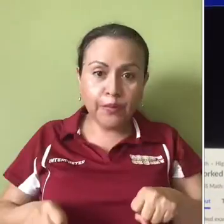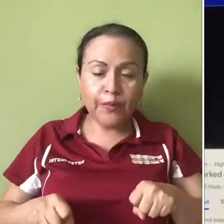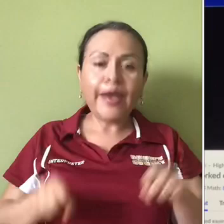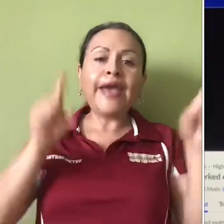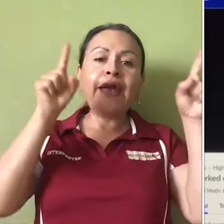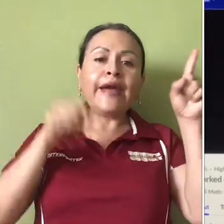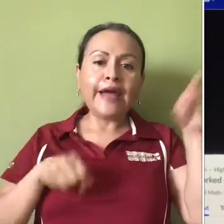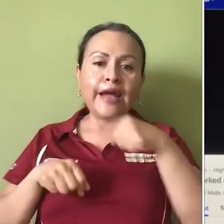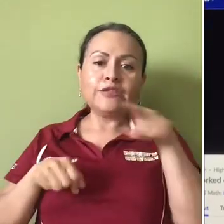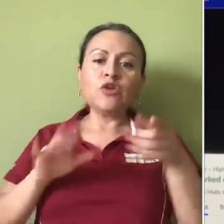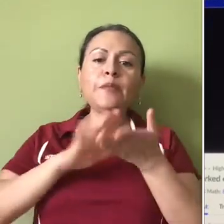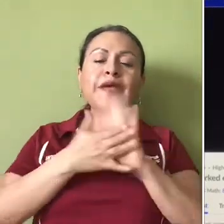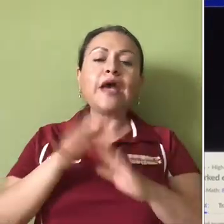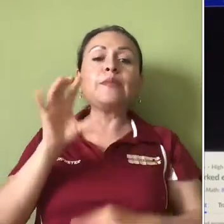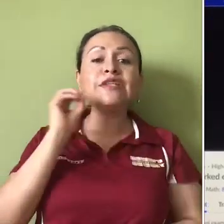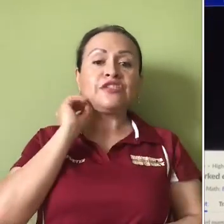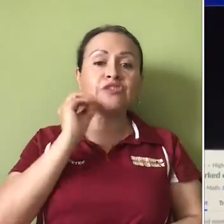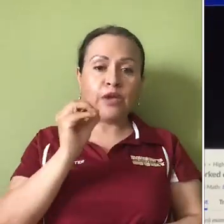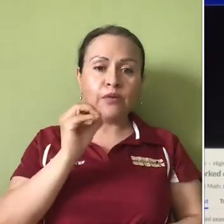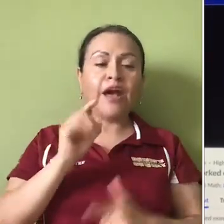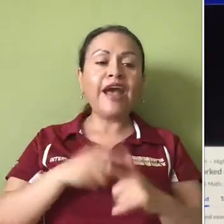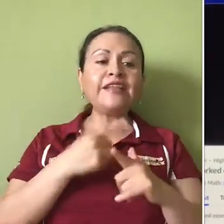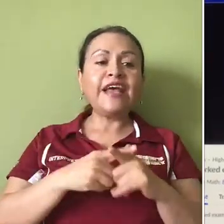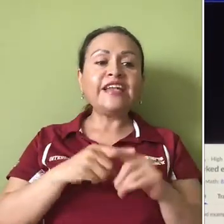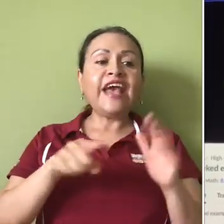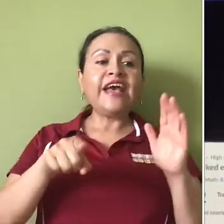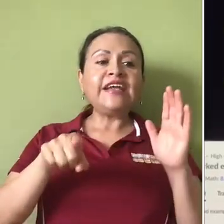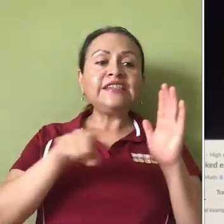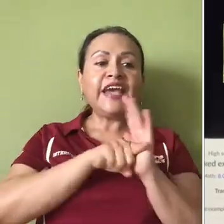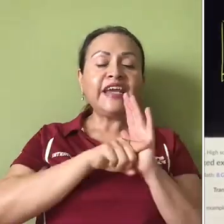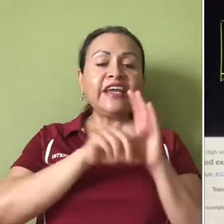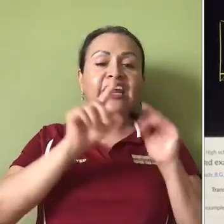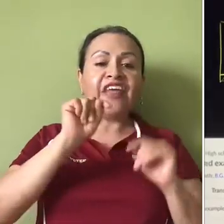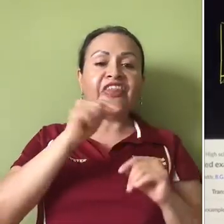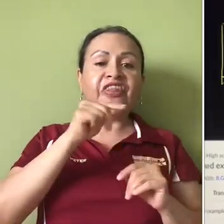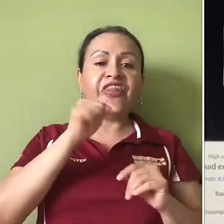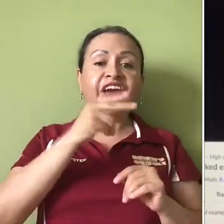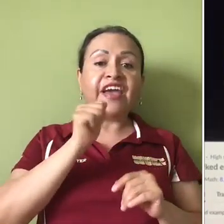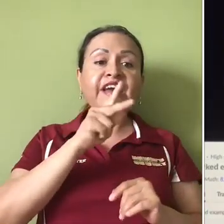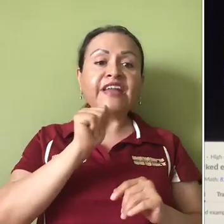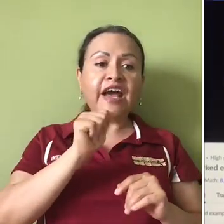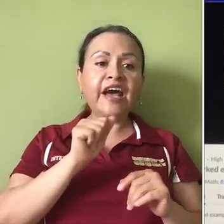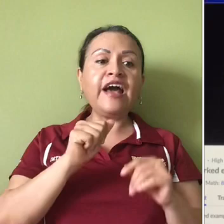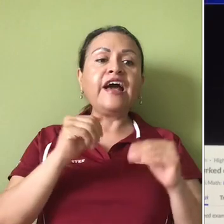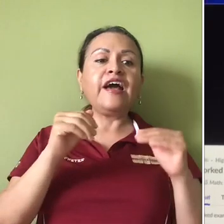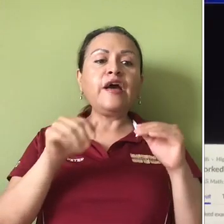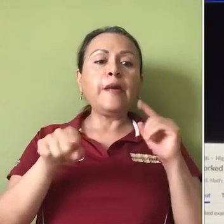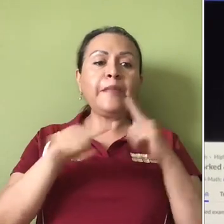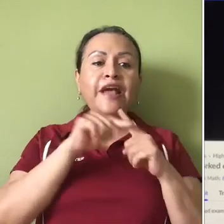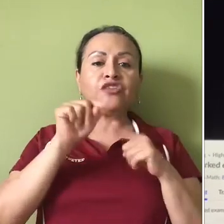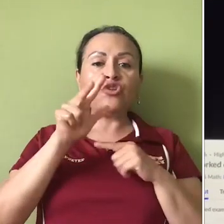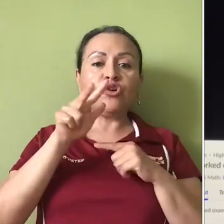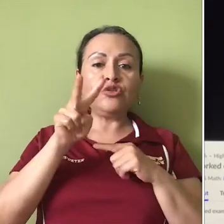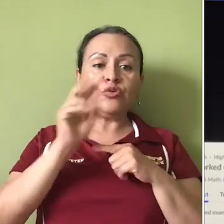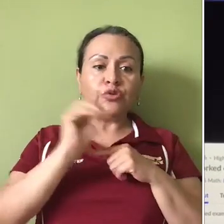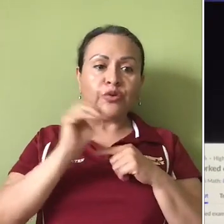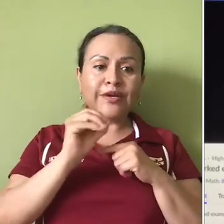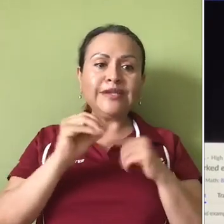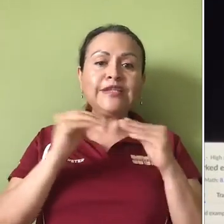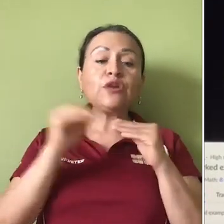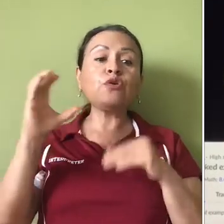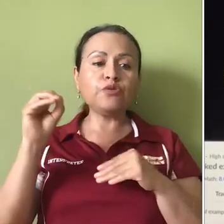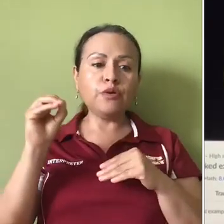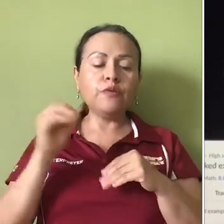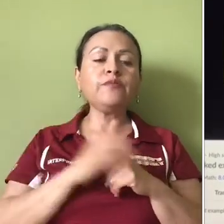out. That goes to 0. And then you have negative theta plus 32 degrees is equal to 0. You can add theta to both sides, and you